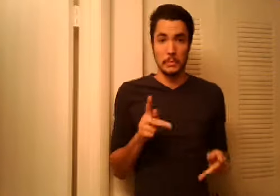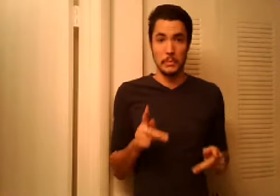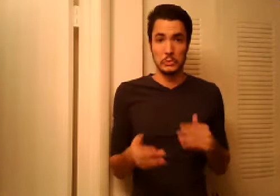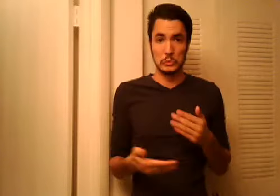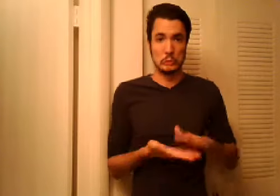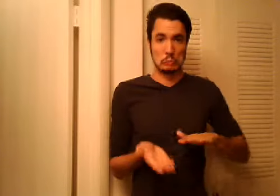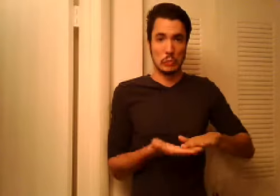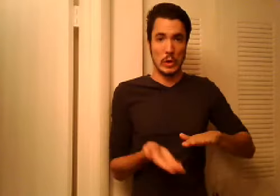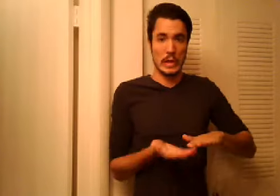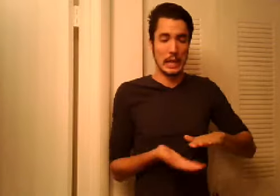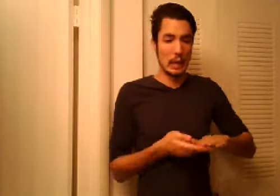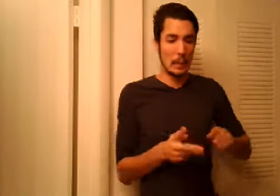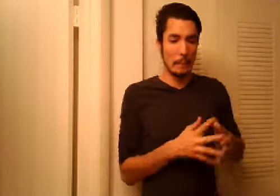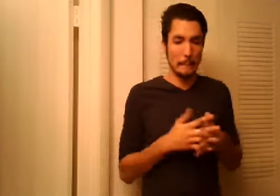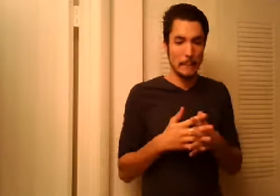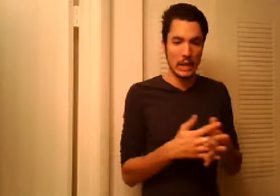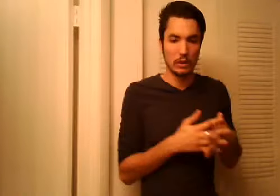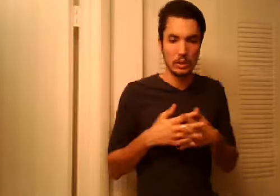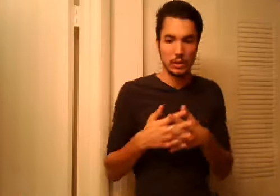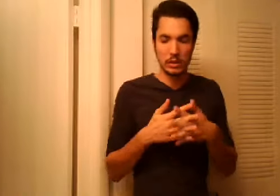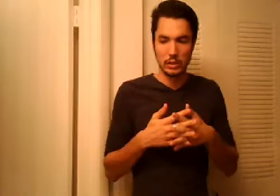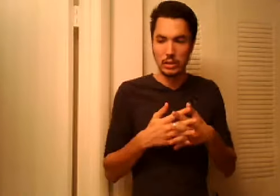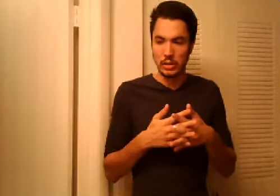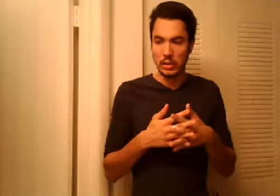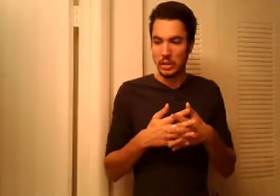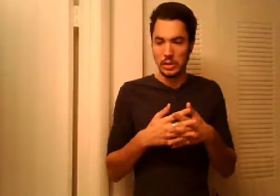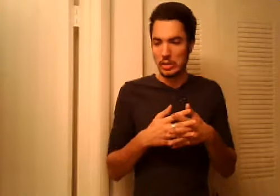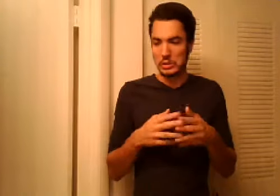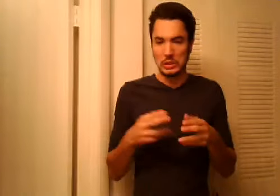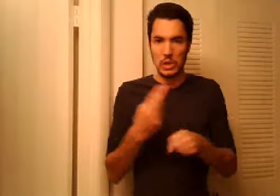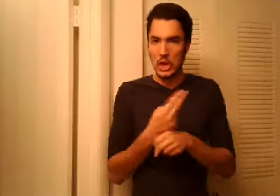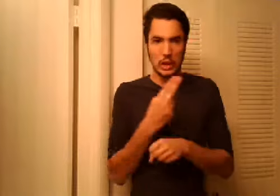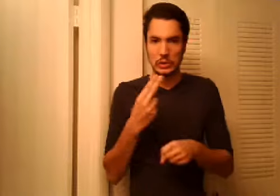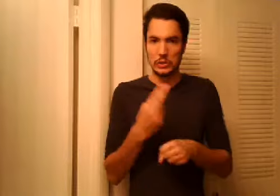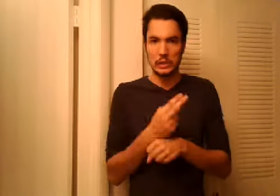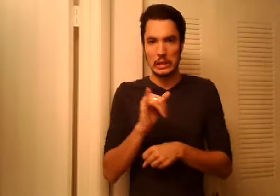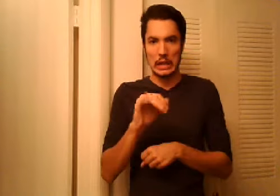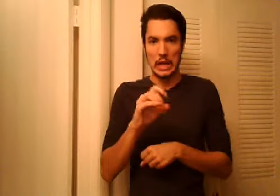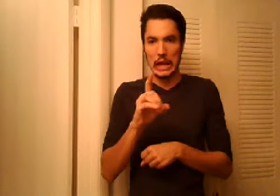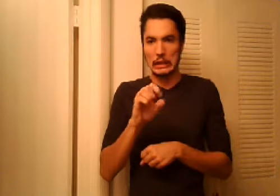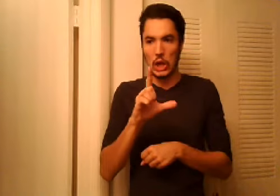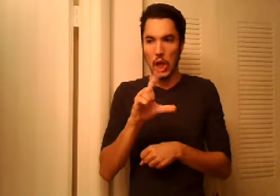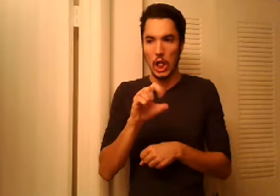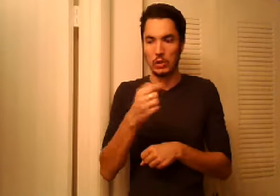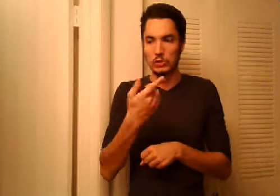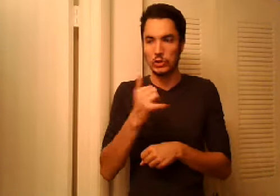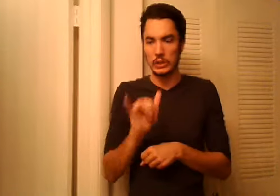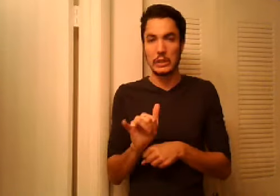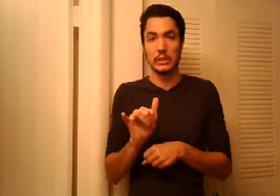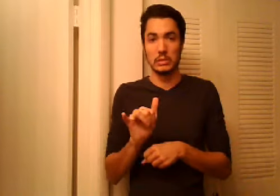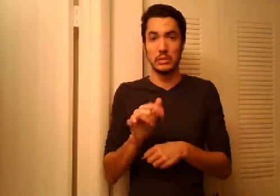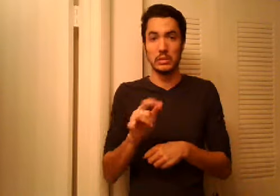ideology, or even consciously using ideology, because their view of themselves is similarly located in the same